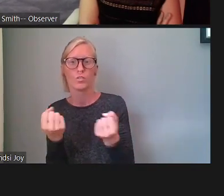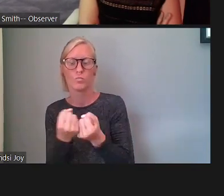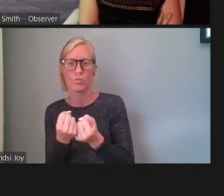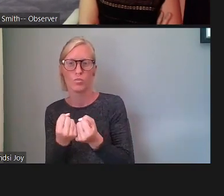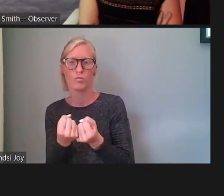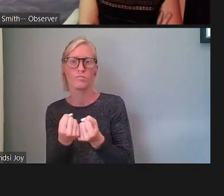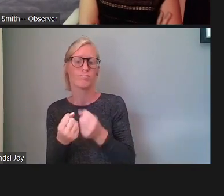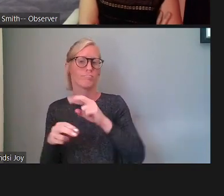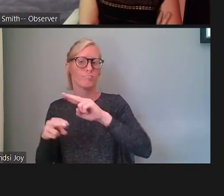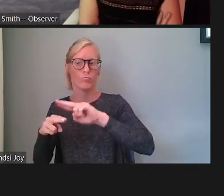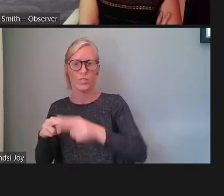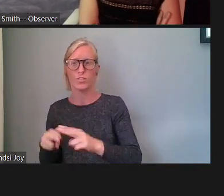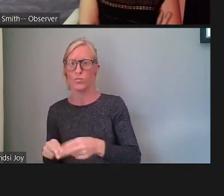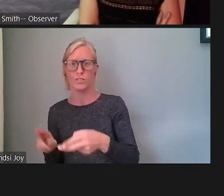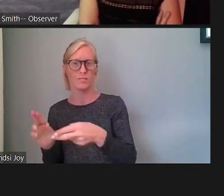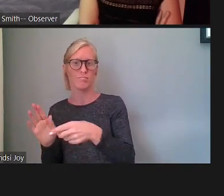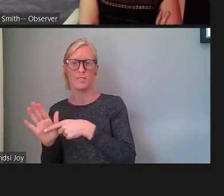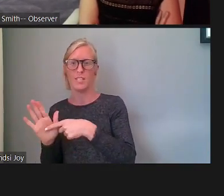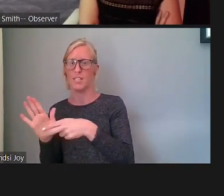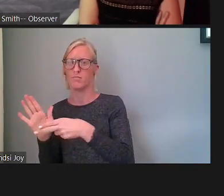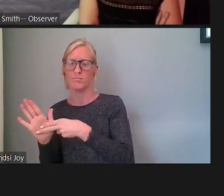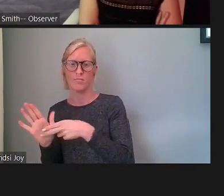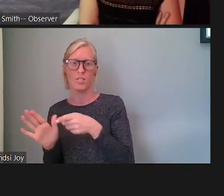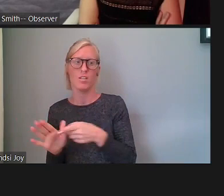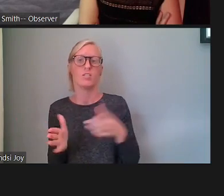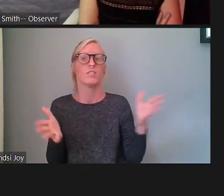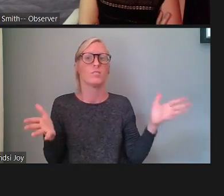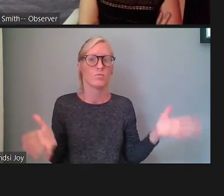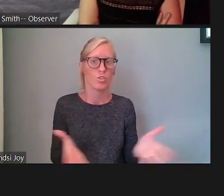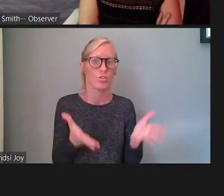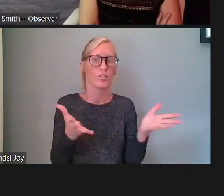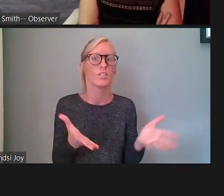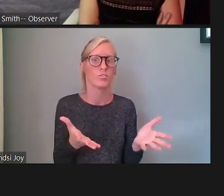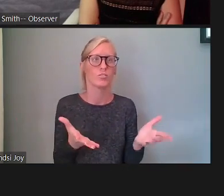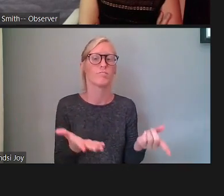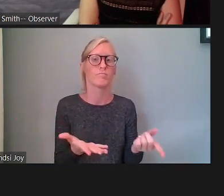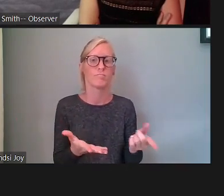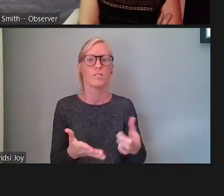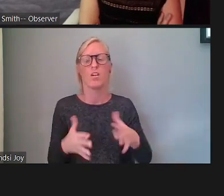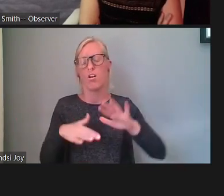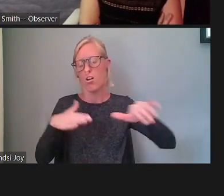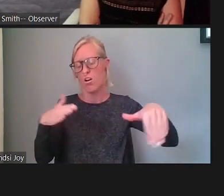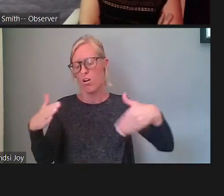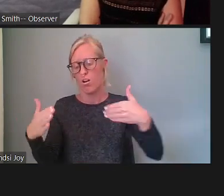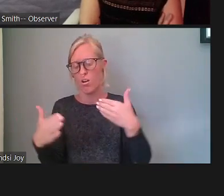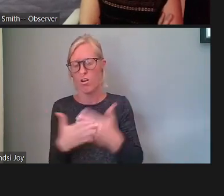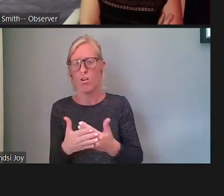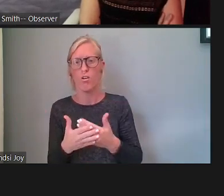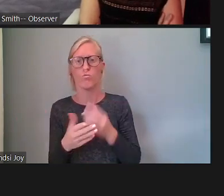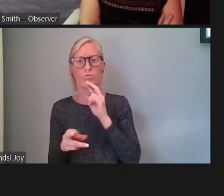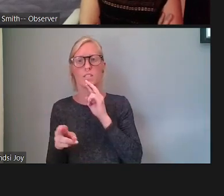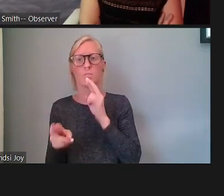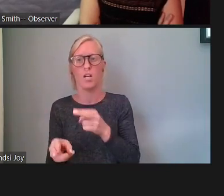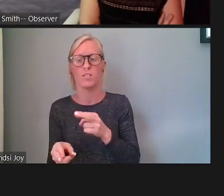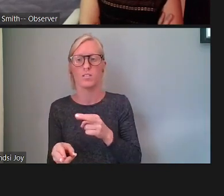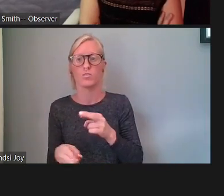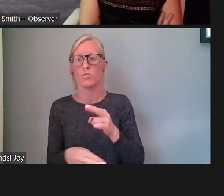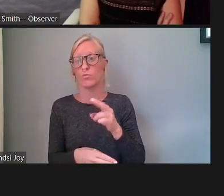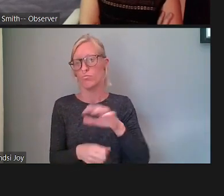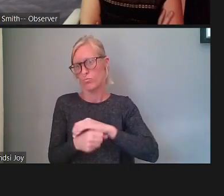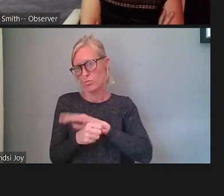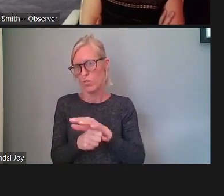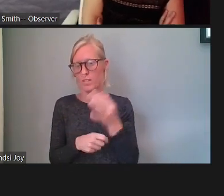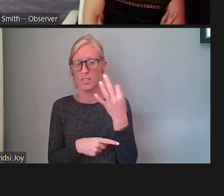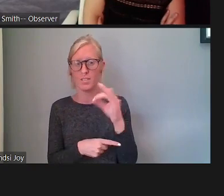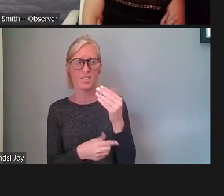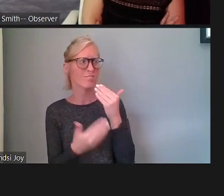reduce stigma at this moment in time while we're all responding to COVID-19. Thank you, Aisha, and thank